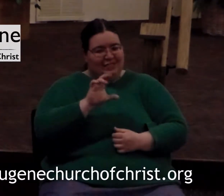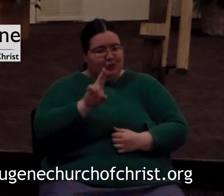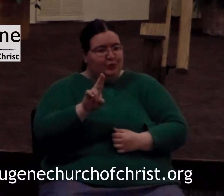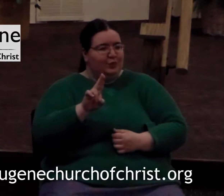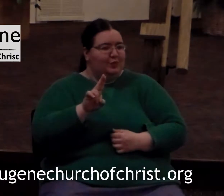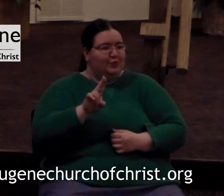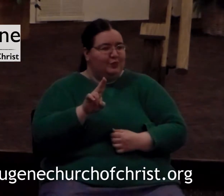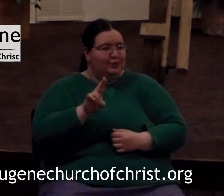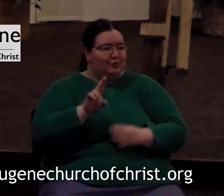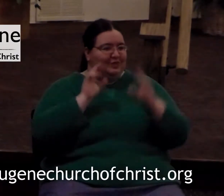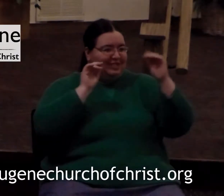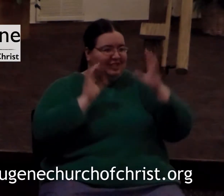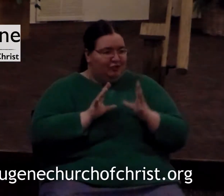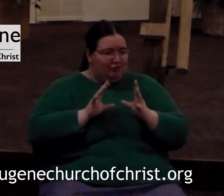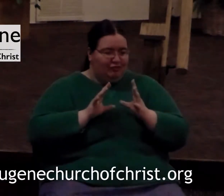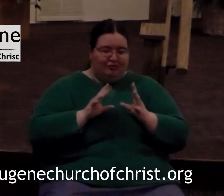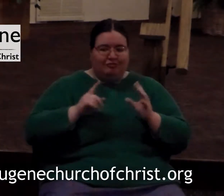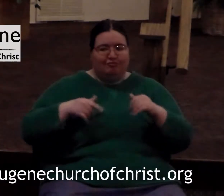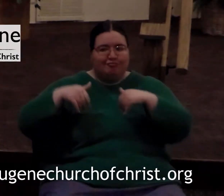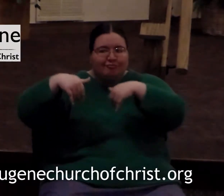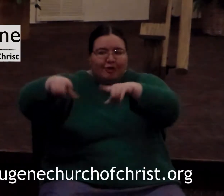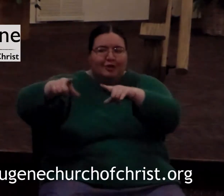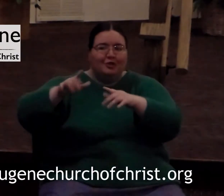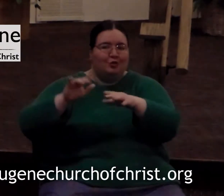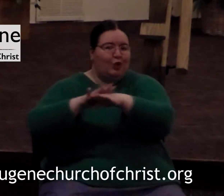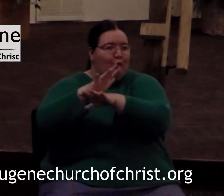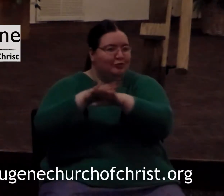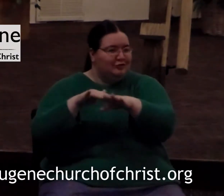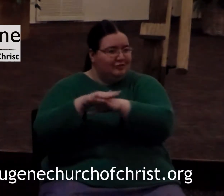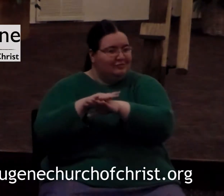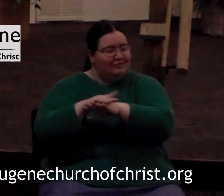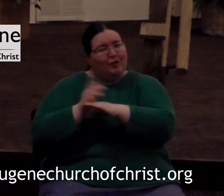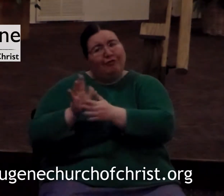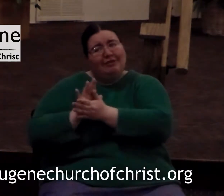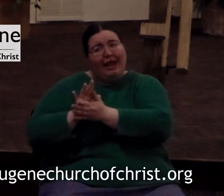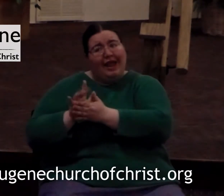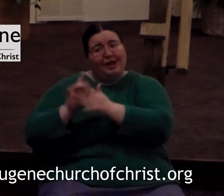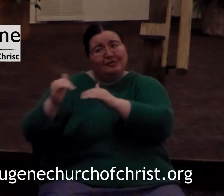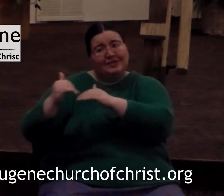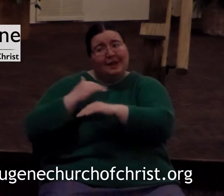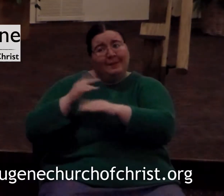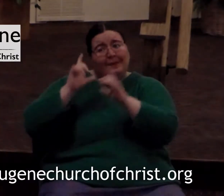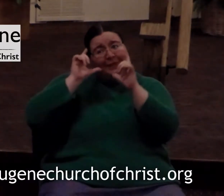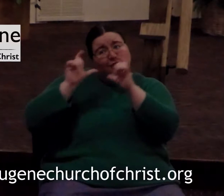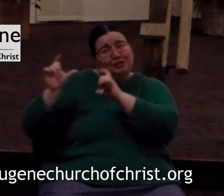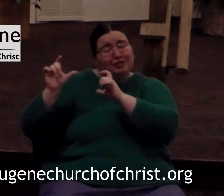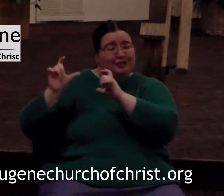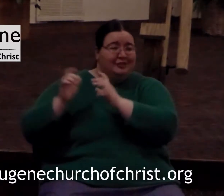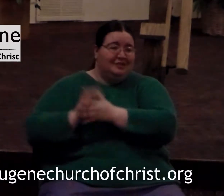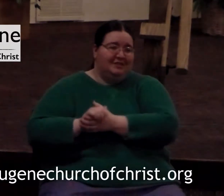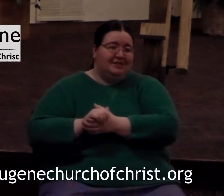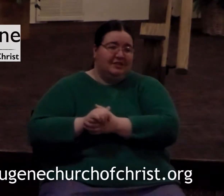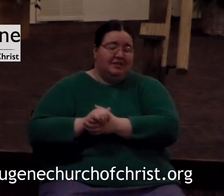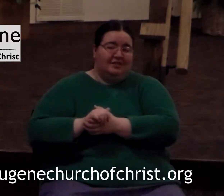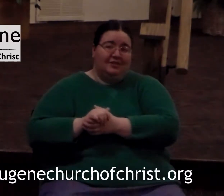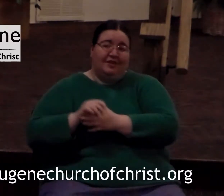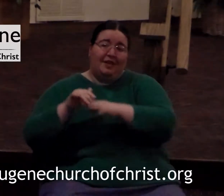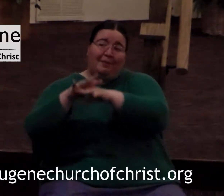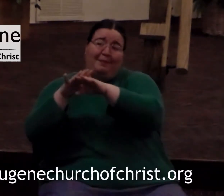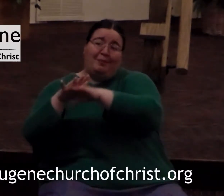was not. And she was, and I think she was getting even for my train journey a few years ago. But anyway, I looked at those